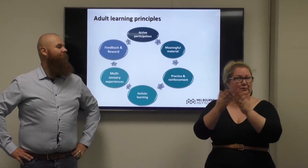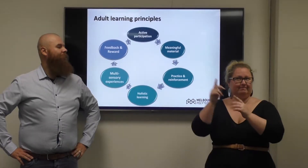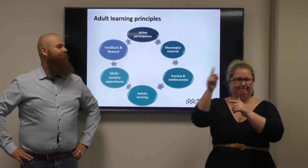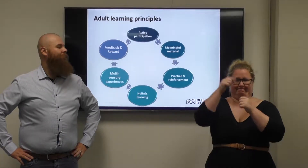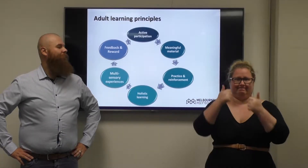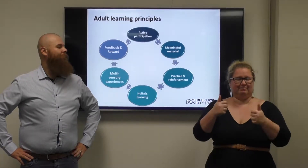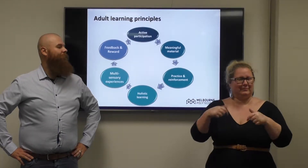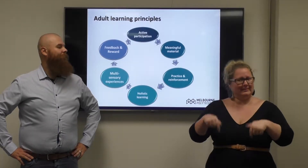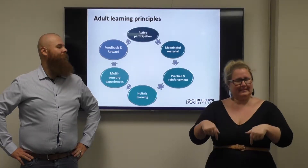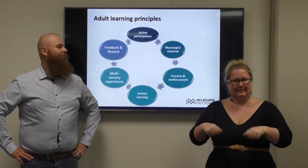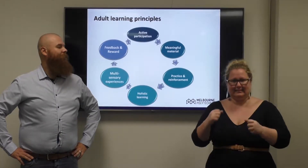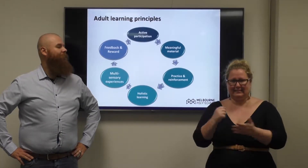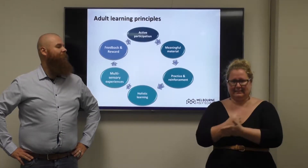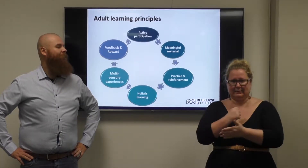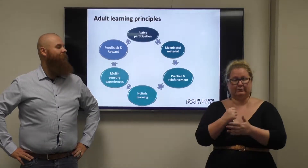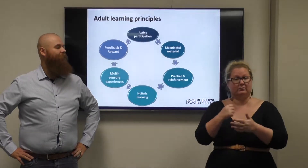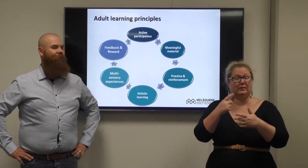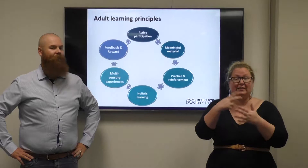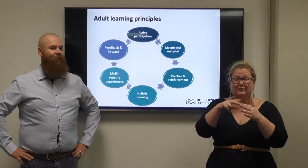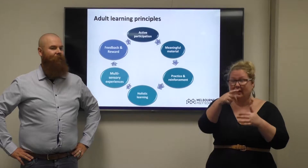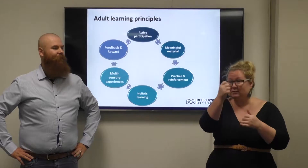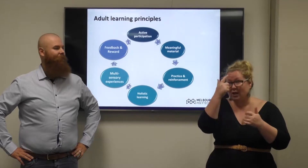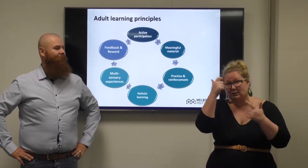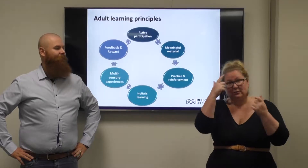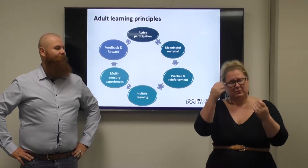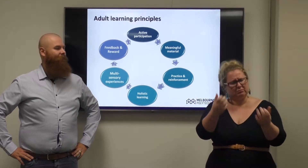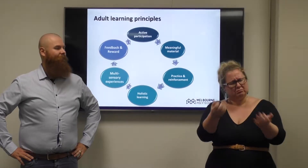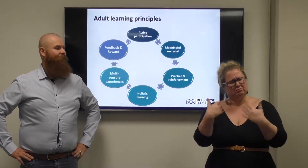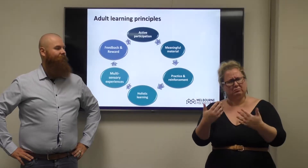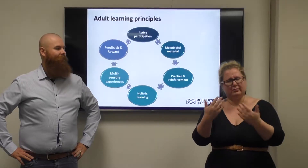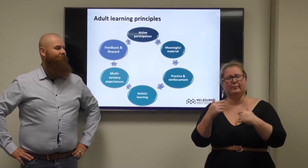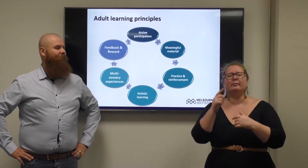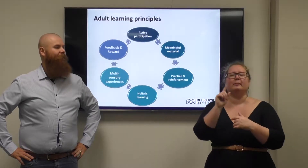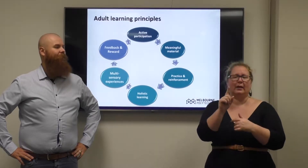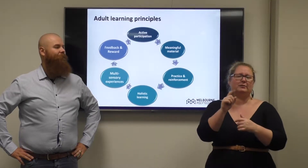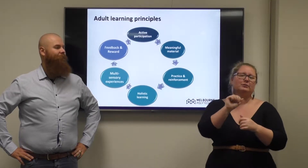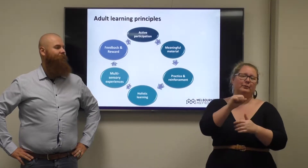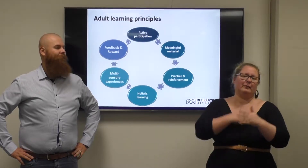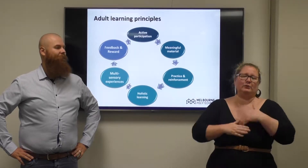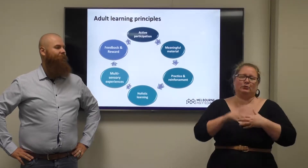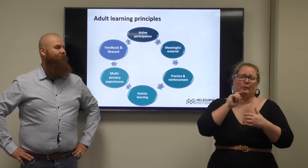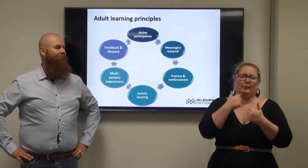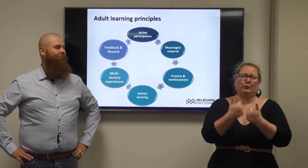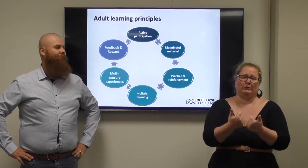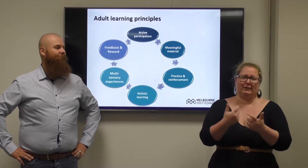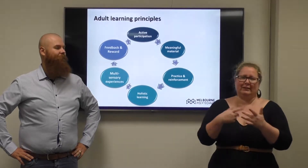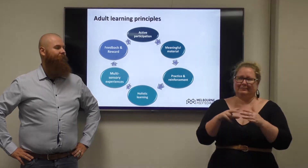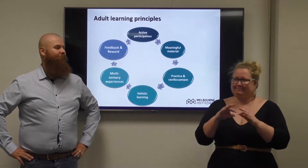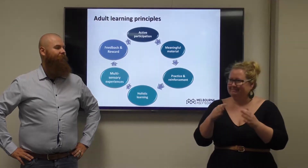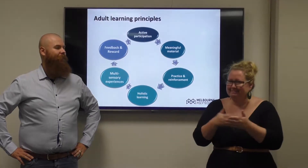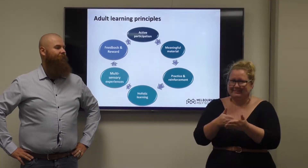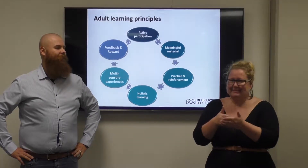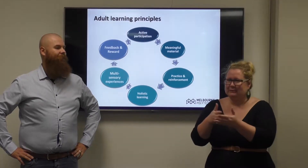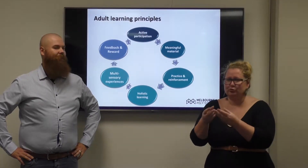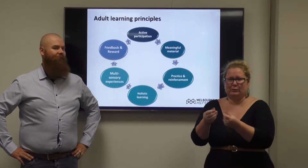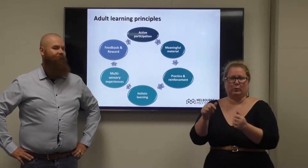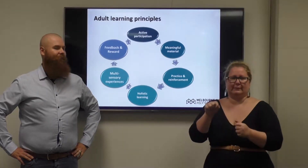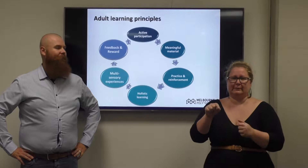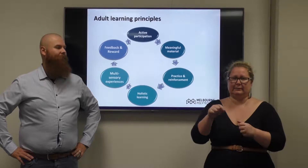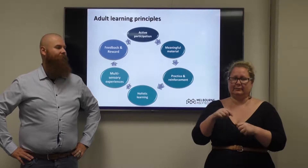those in Australia, but there are around the world. So that's a bit of a shame for us. But if you've got ideas, we'd love to hear them, but be patient with us